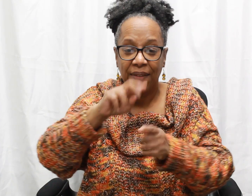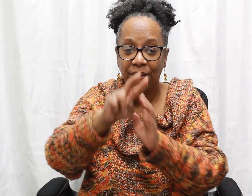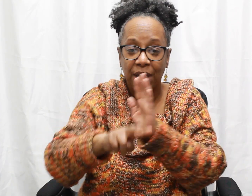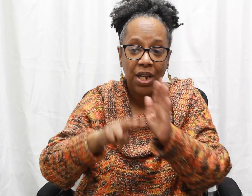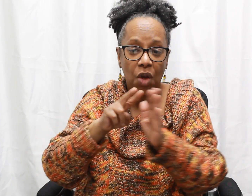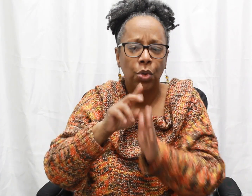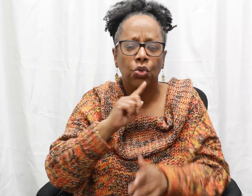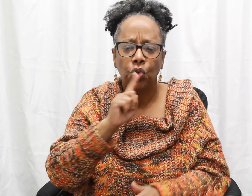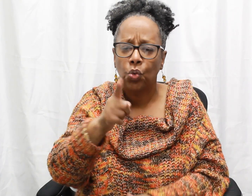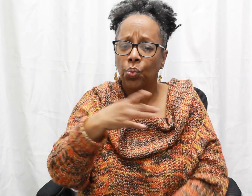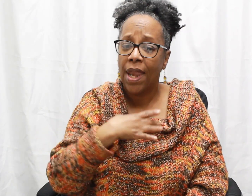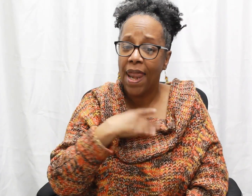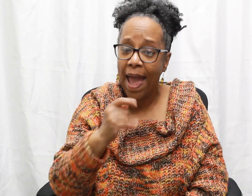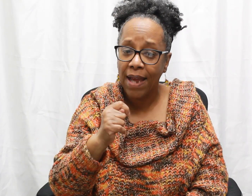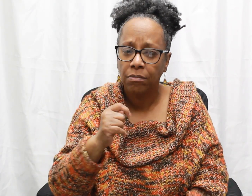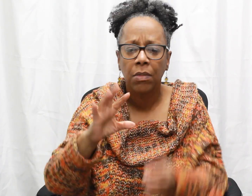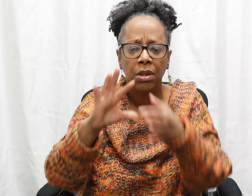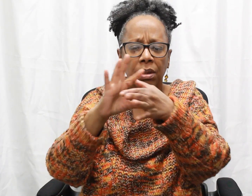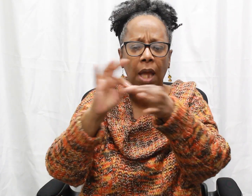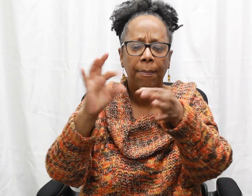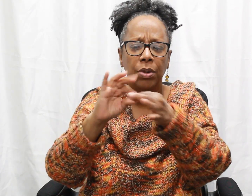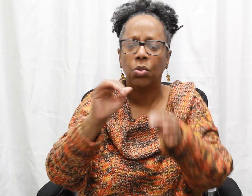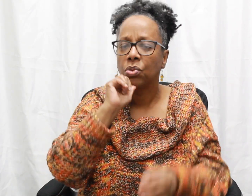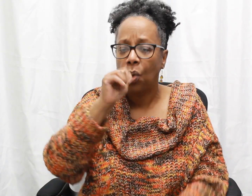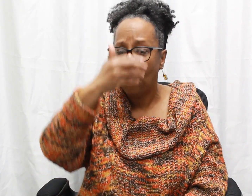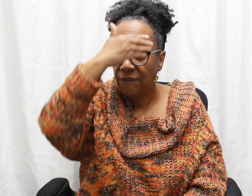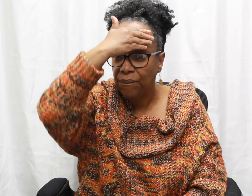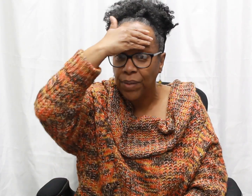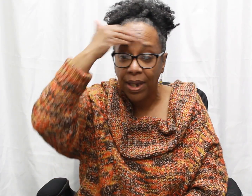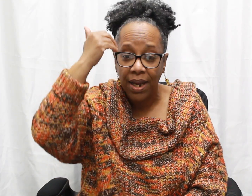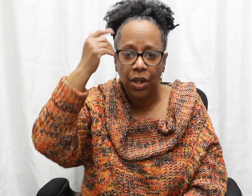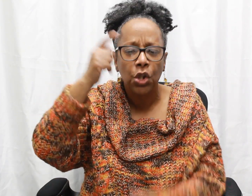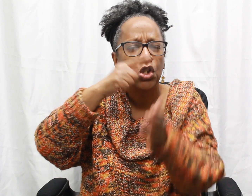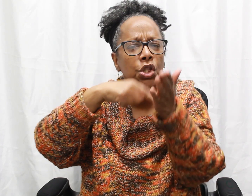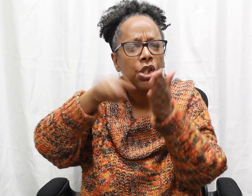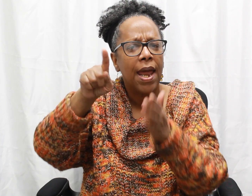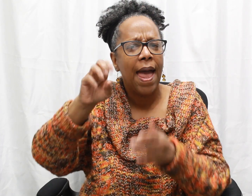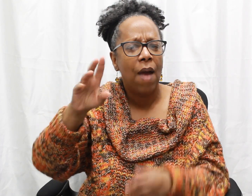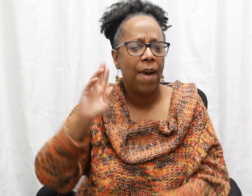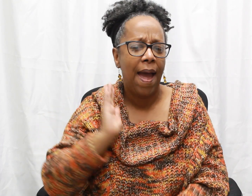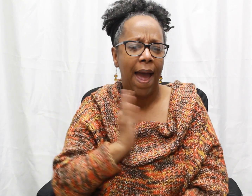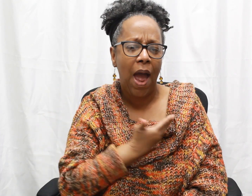If you enjoyed this video, be sure to like and subscribe, and don't forget